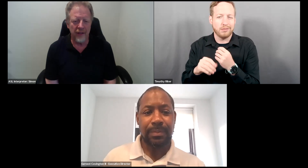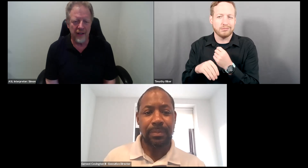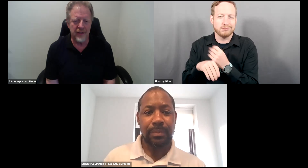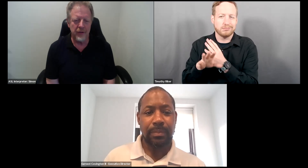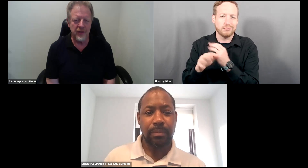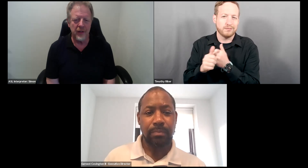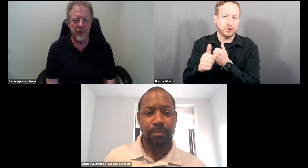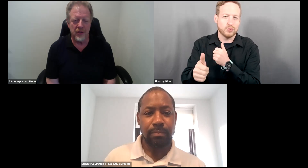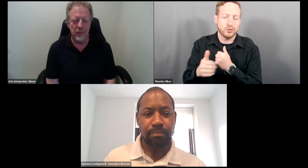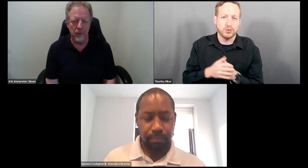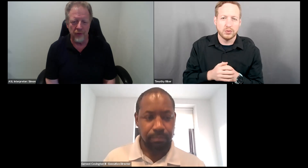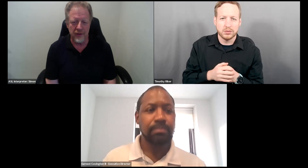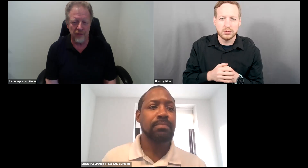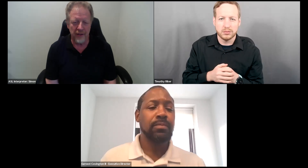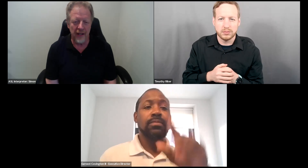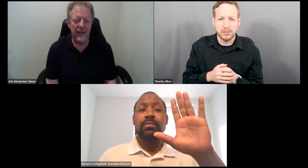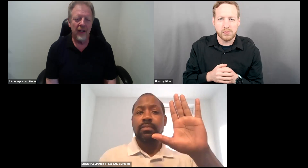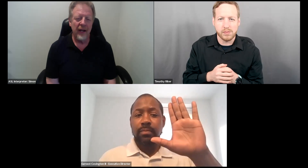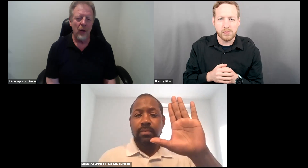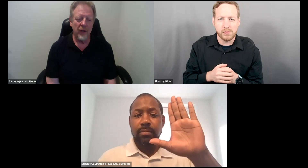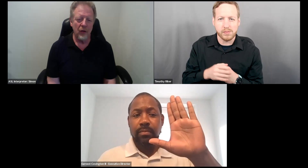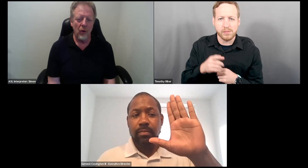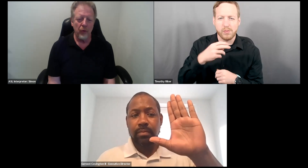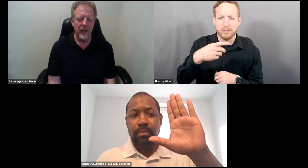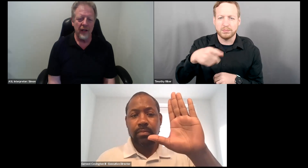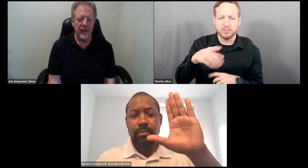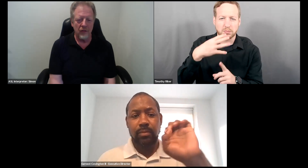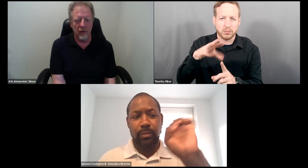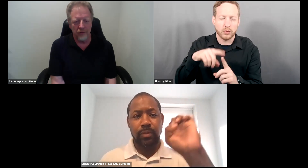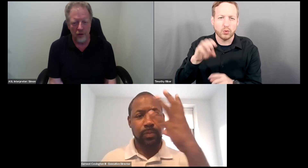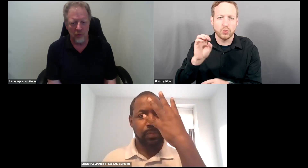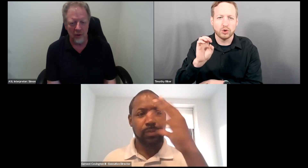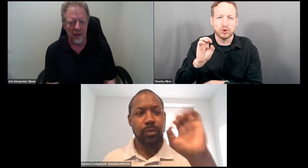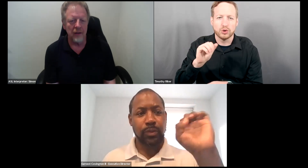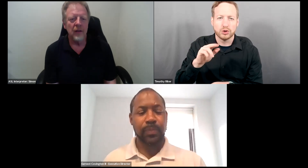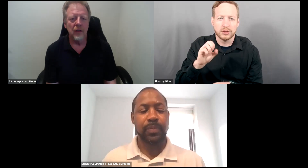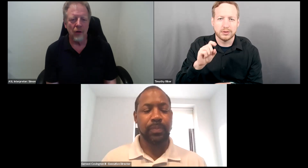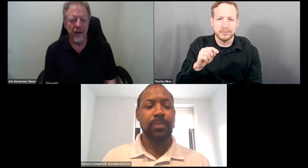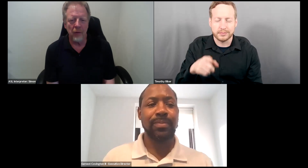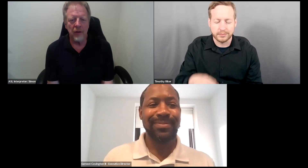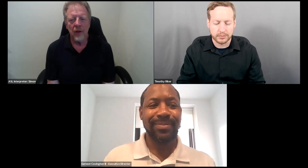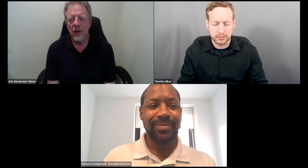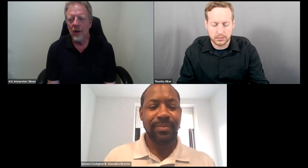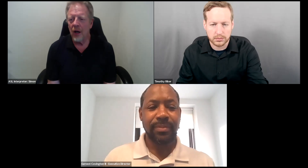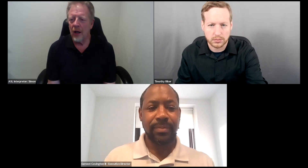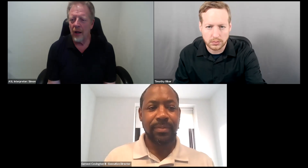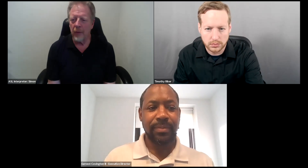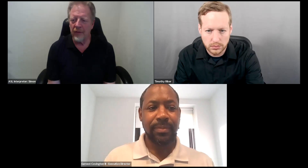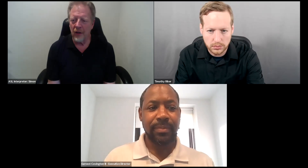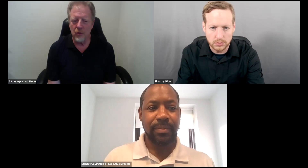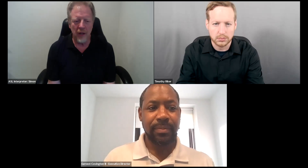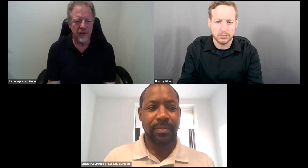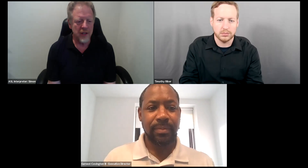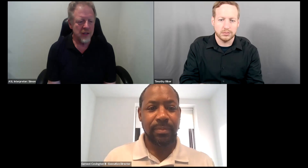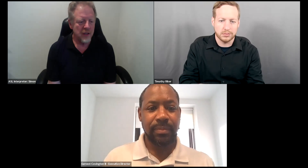of having the exhibitors there because of the booth and stuff like that, and how we can incorporate that in a virtual coffee hour. I believe